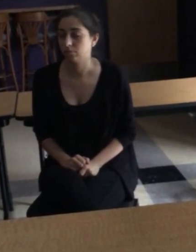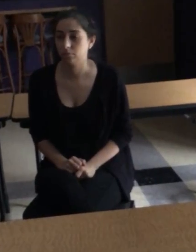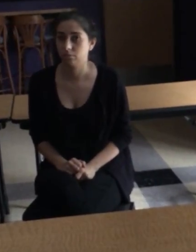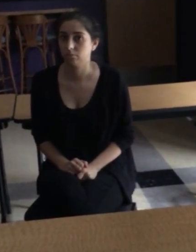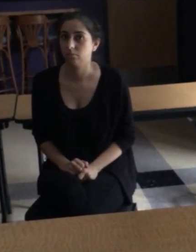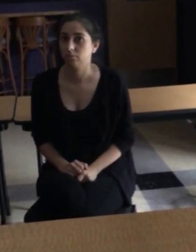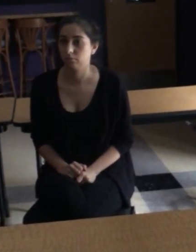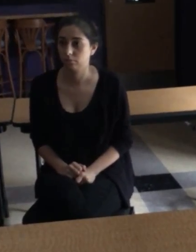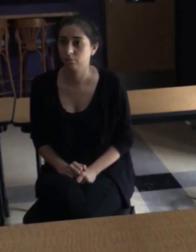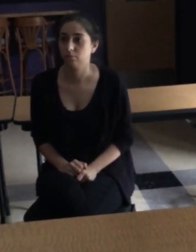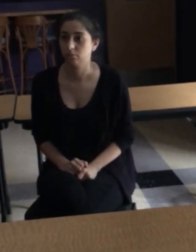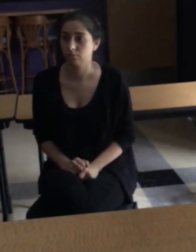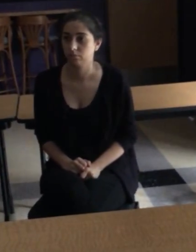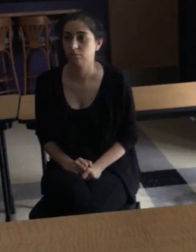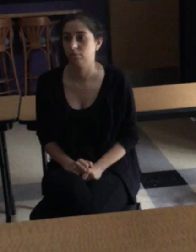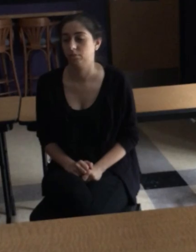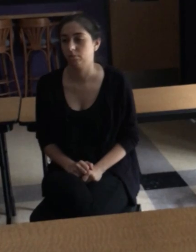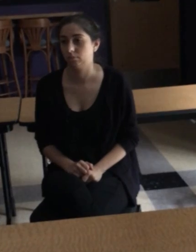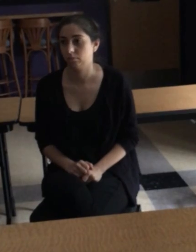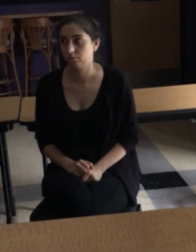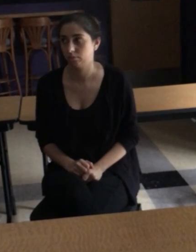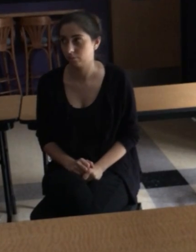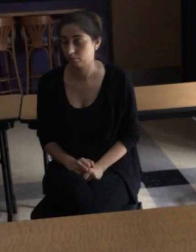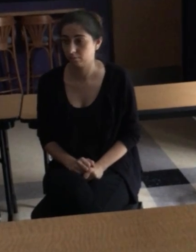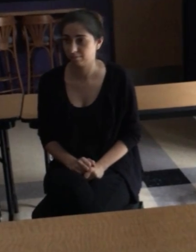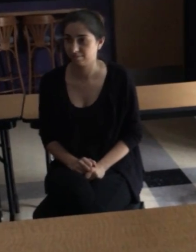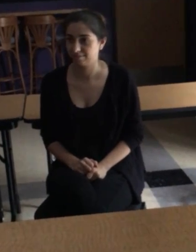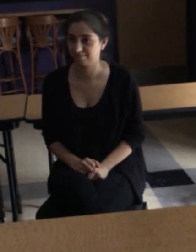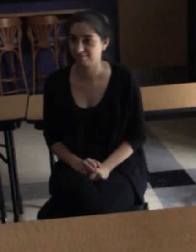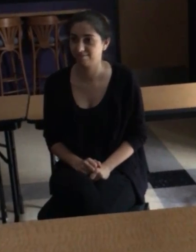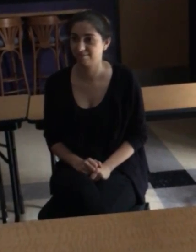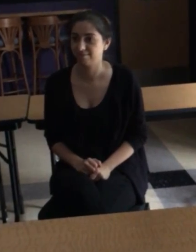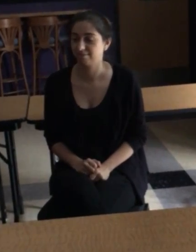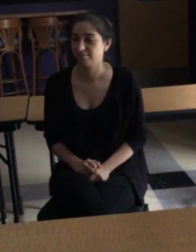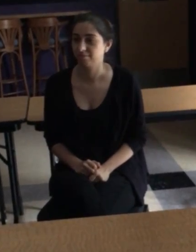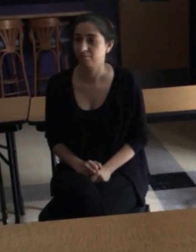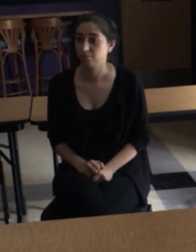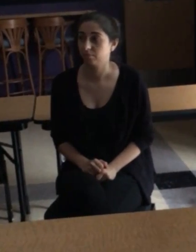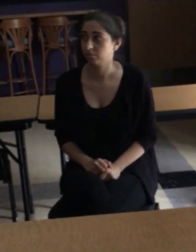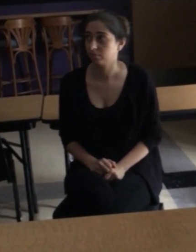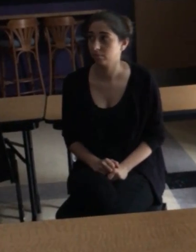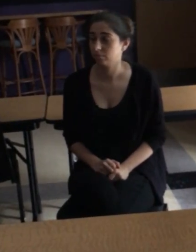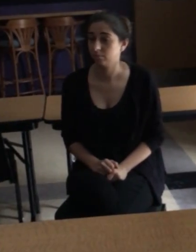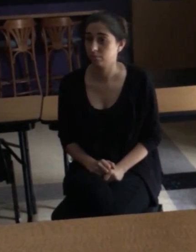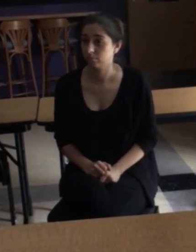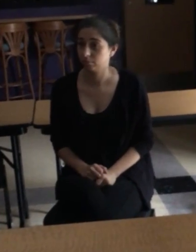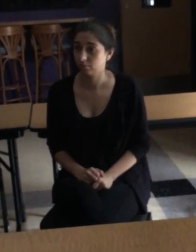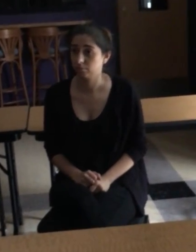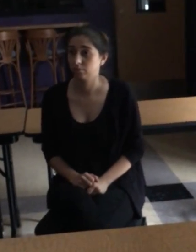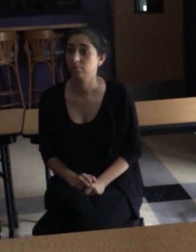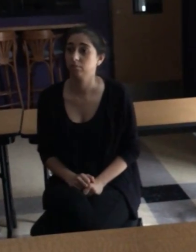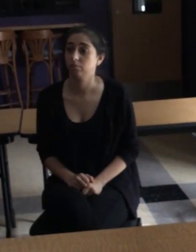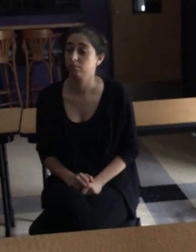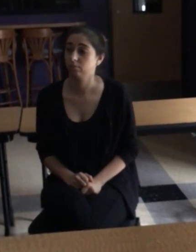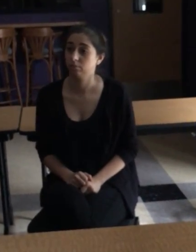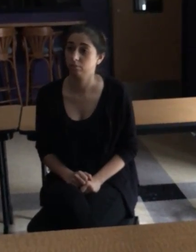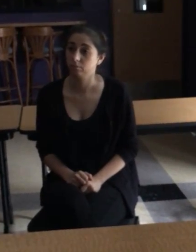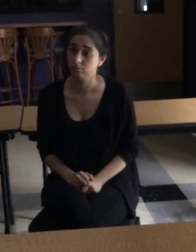the way through. Well, except for when the power goes out. You can come in whether I'm in meat class or saucier or